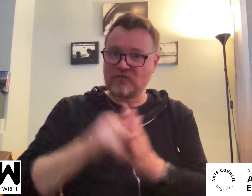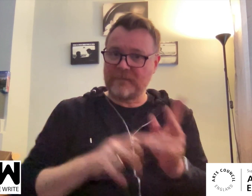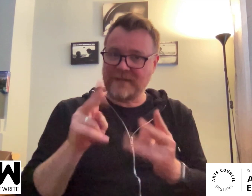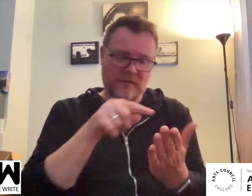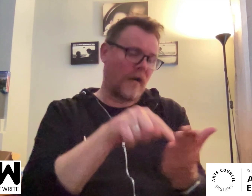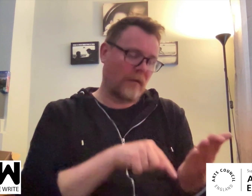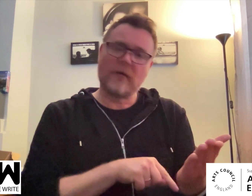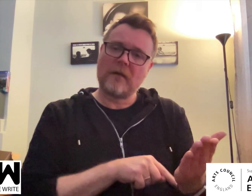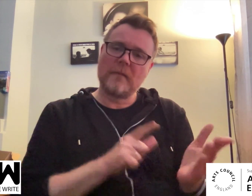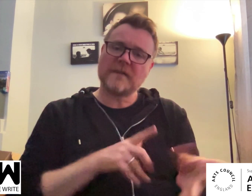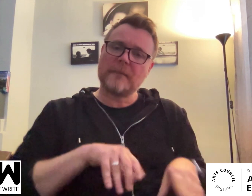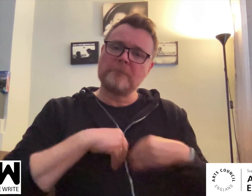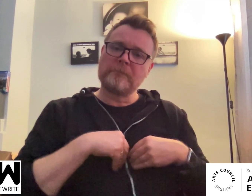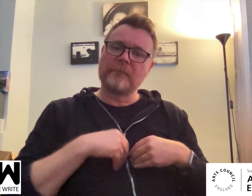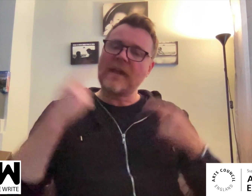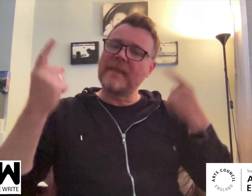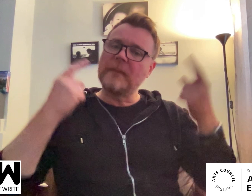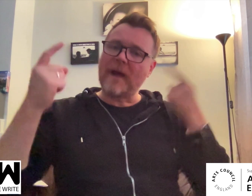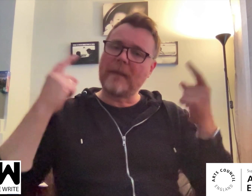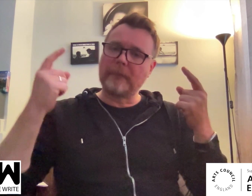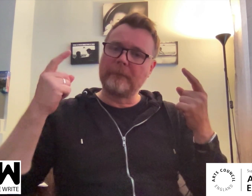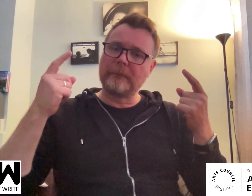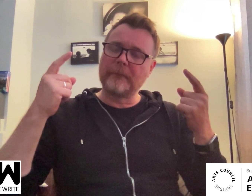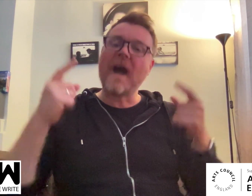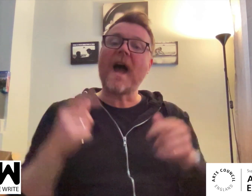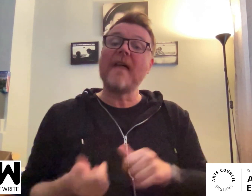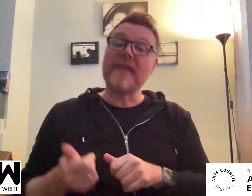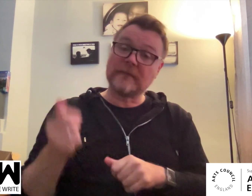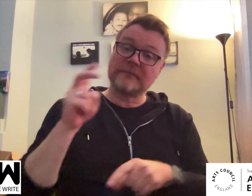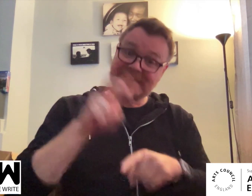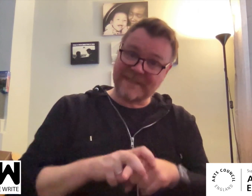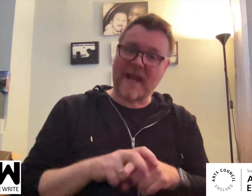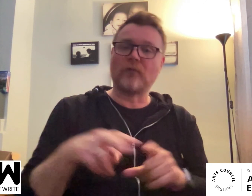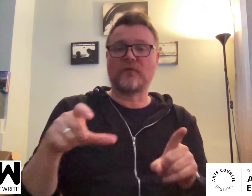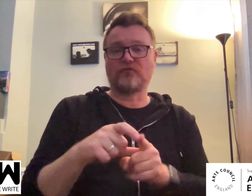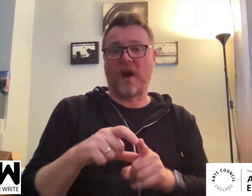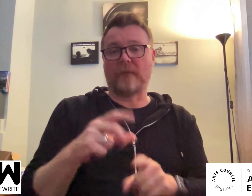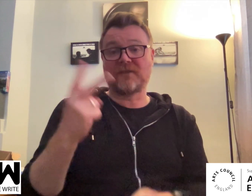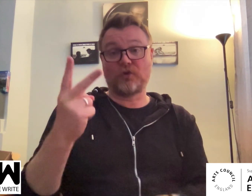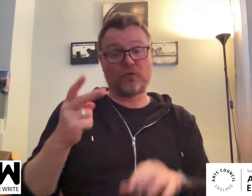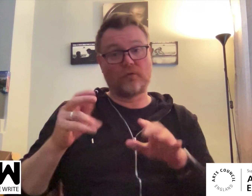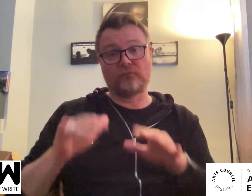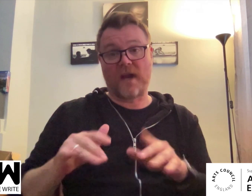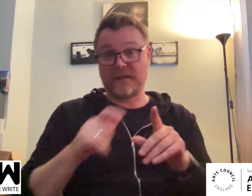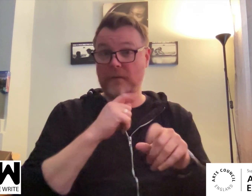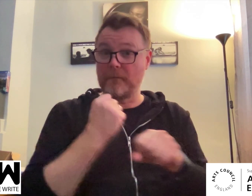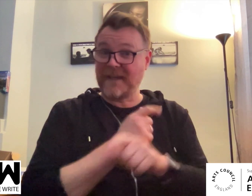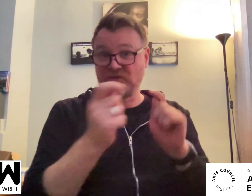about, but you need to accept them and think about those notes and then sit down and do your draft 2 and make all